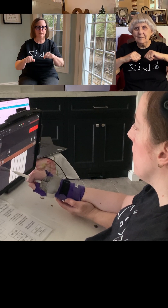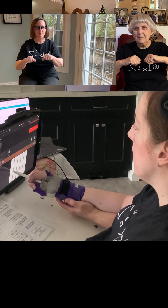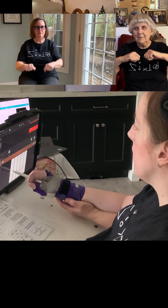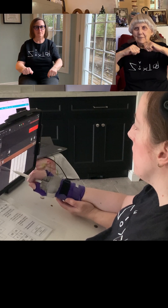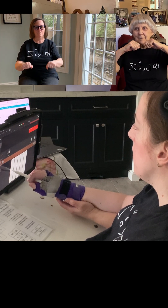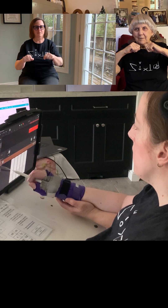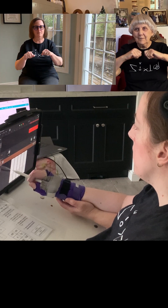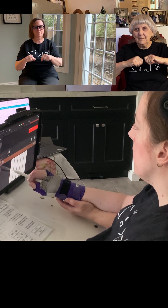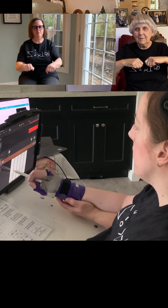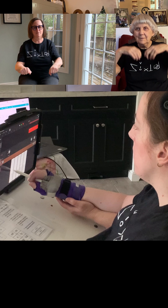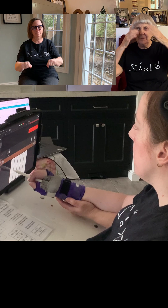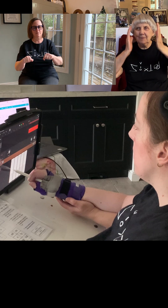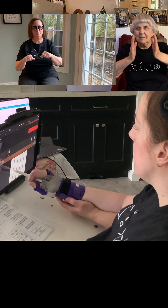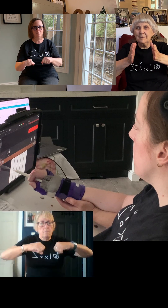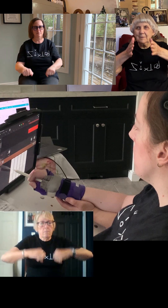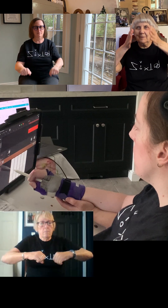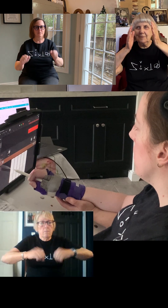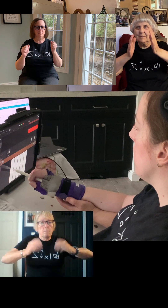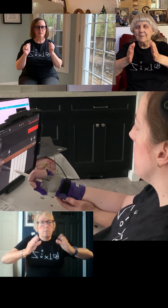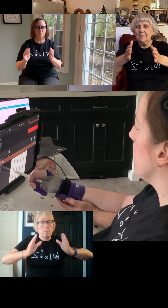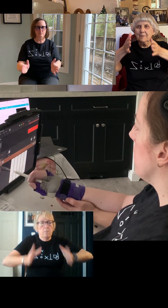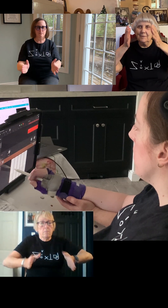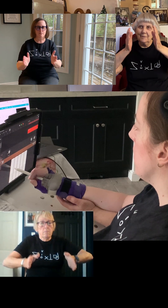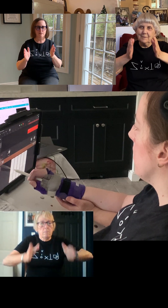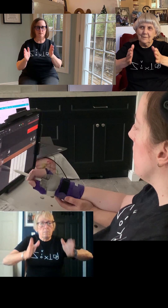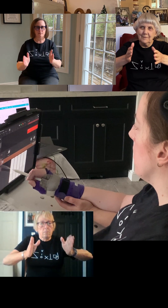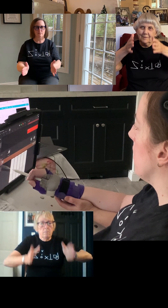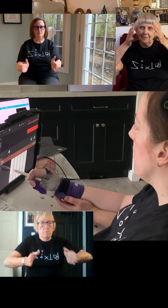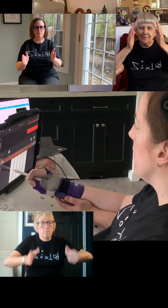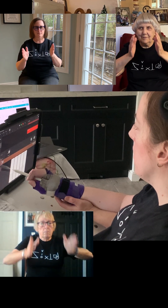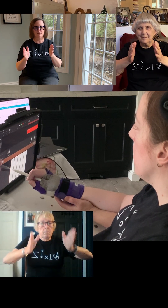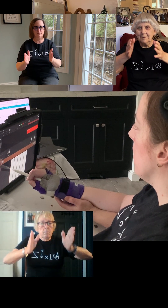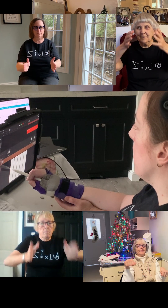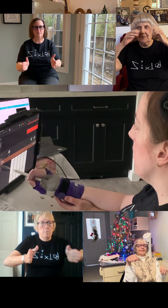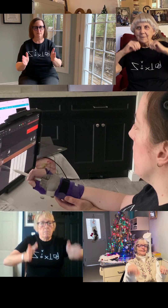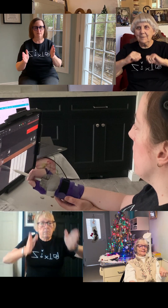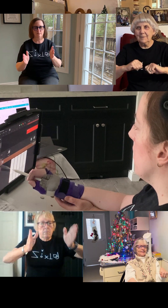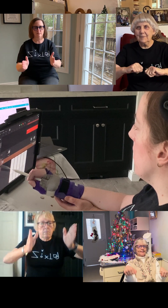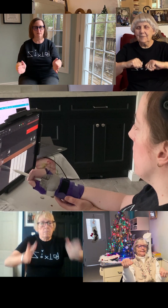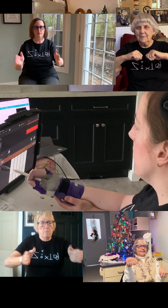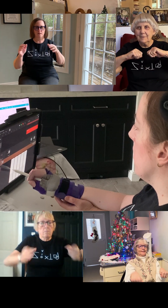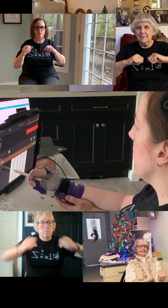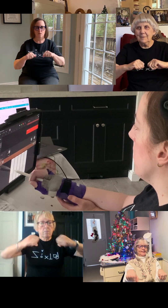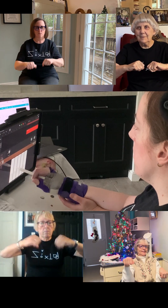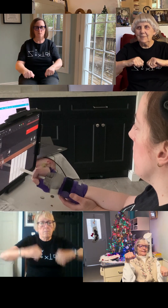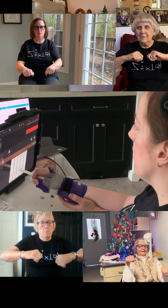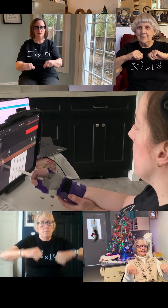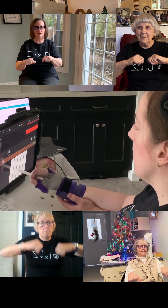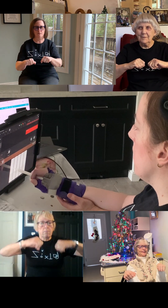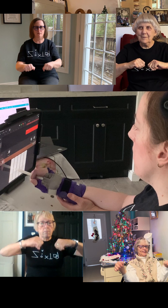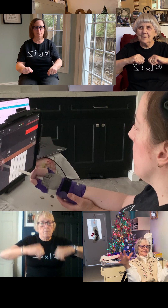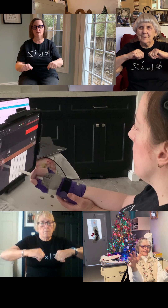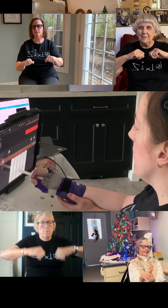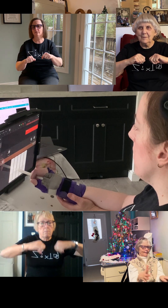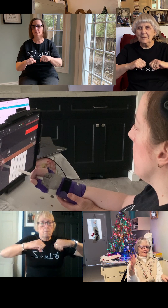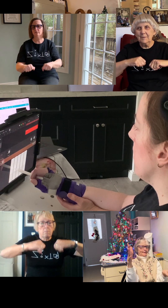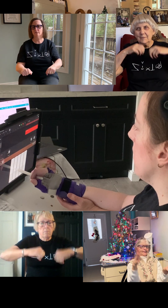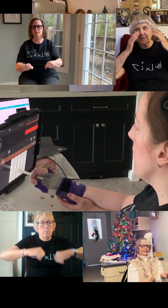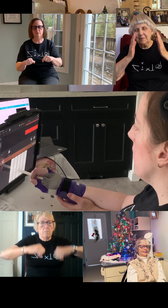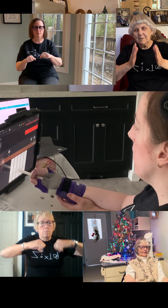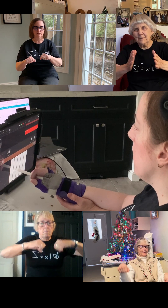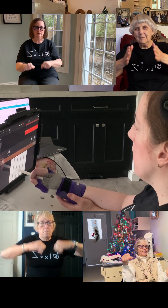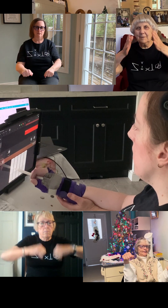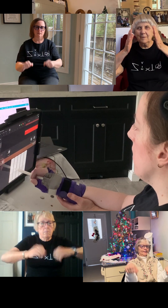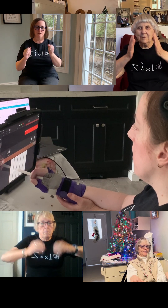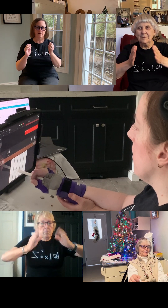so little can achieve so much. Little things like your